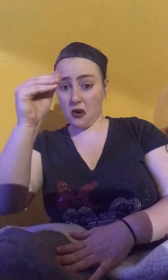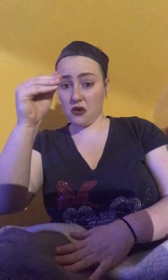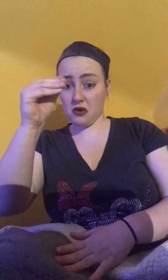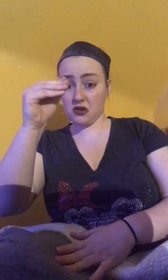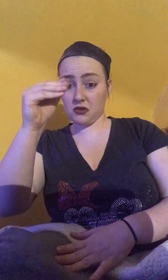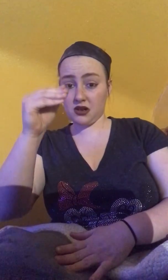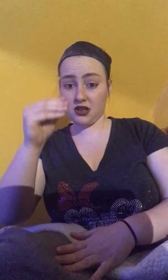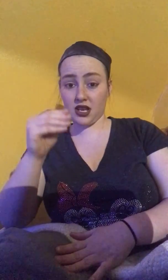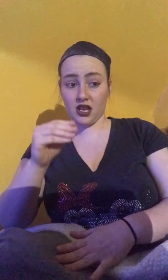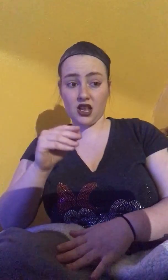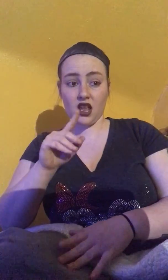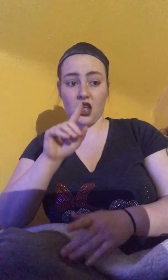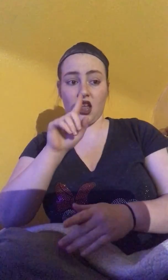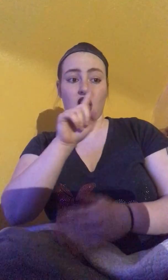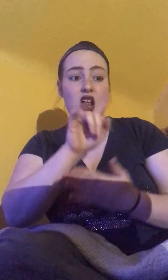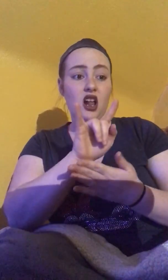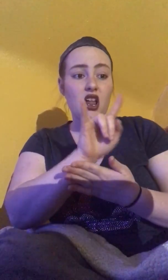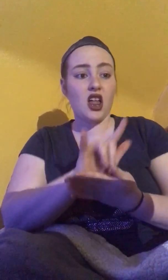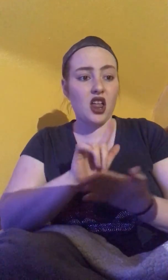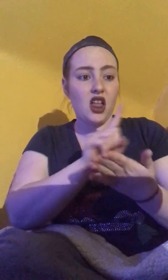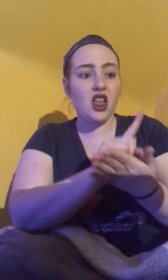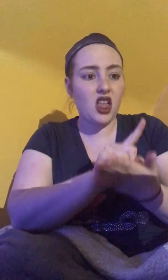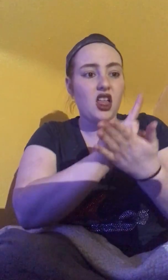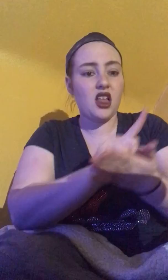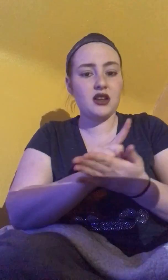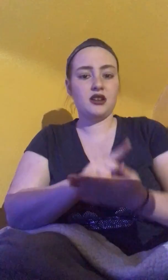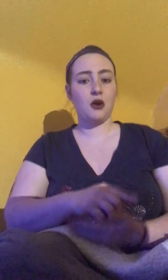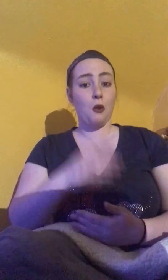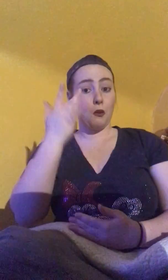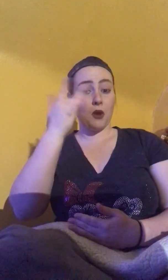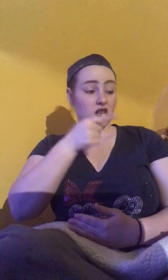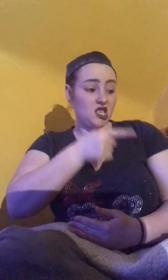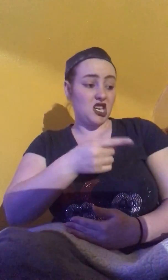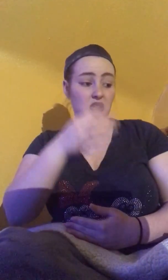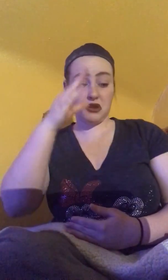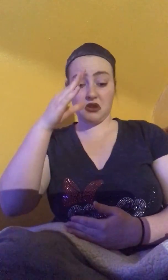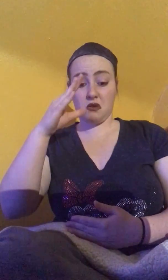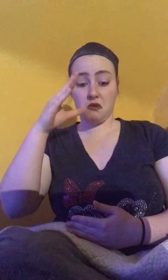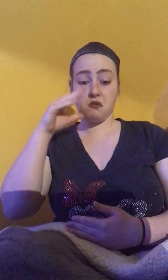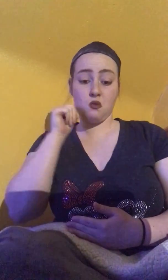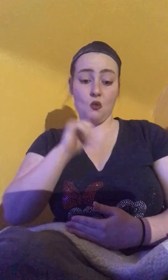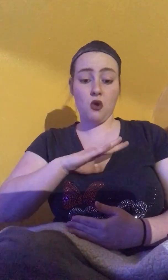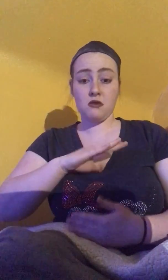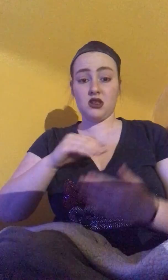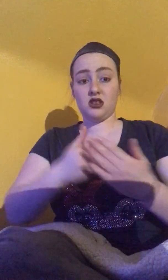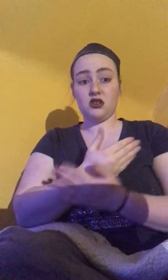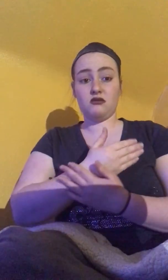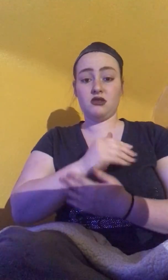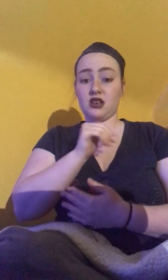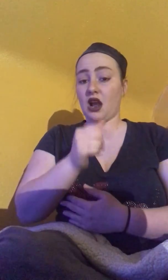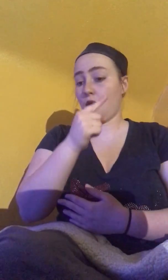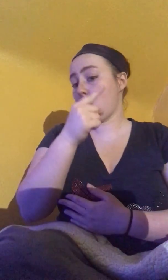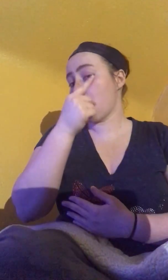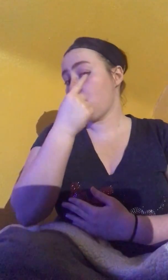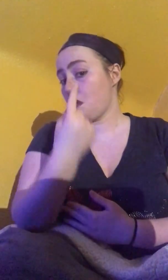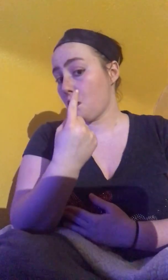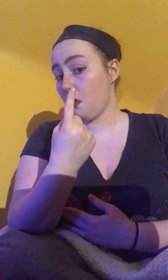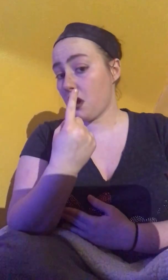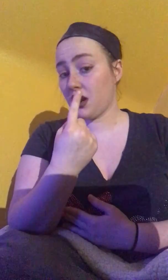new, vulnerable woman coming into the program. How do I know this? Because not one of these men said hi to me, and this